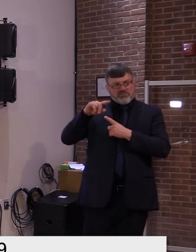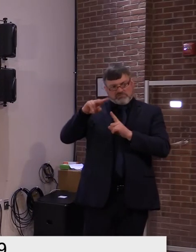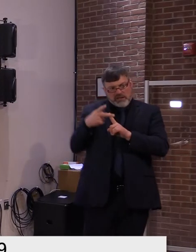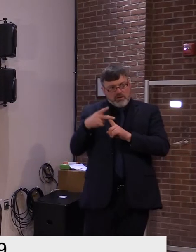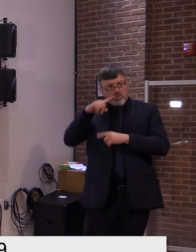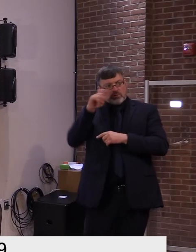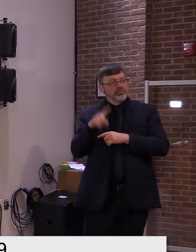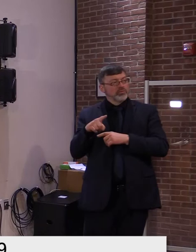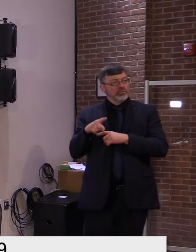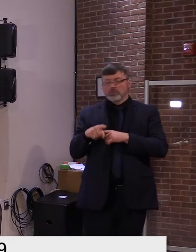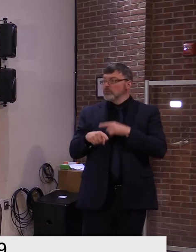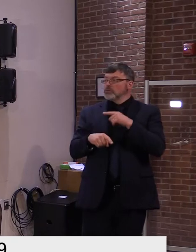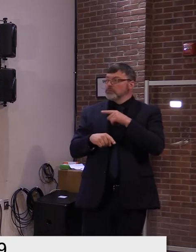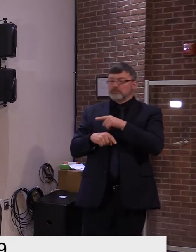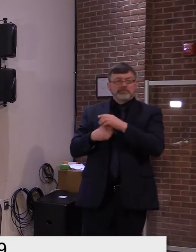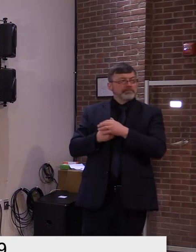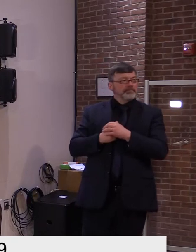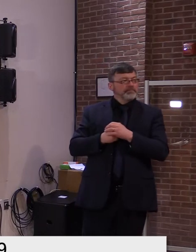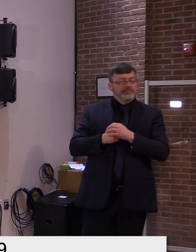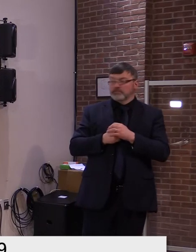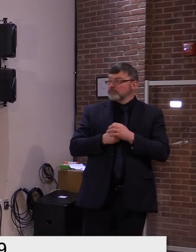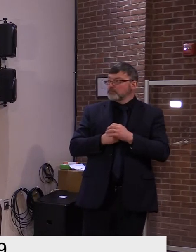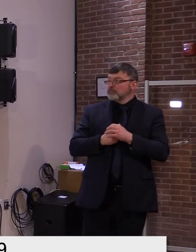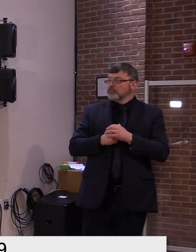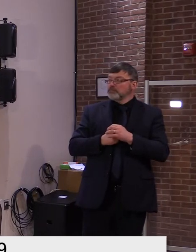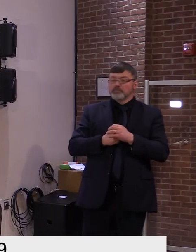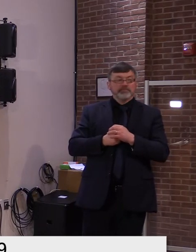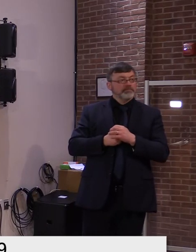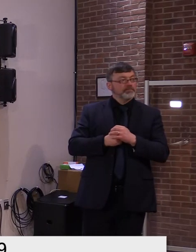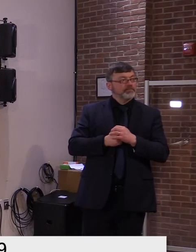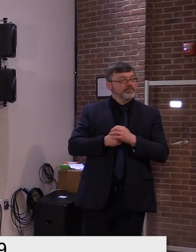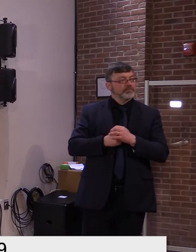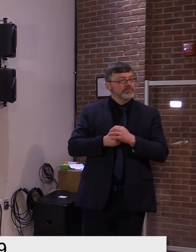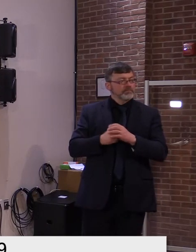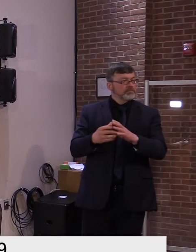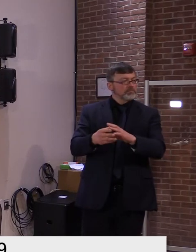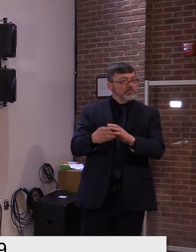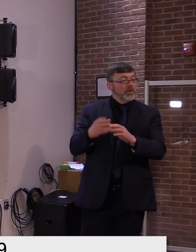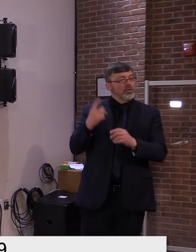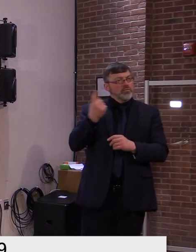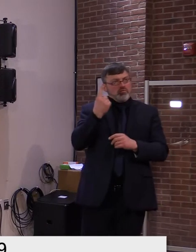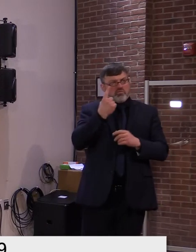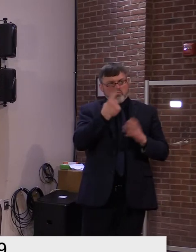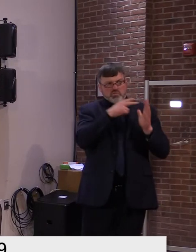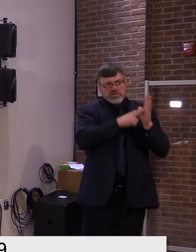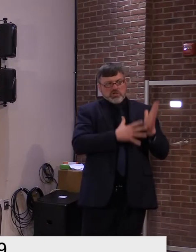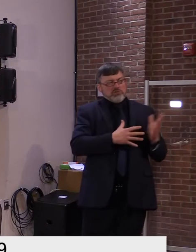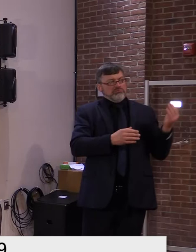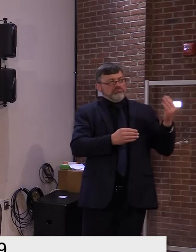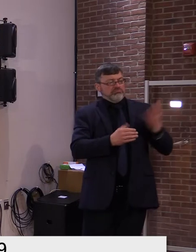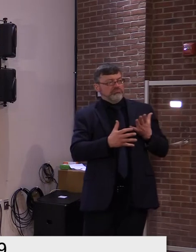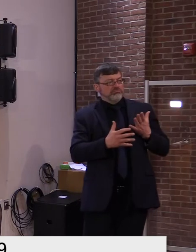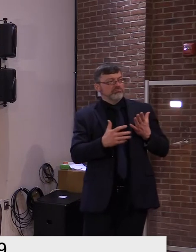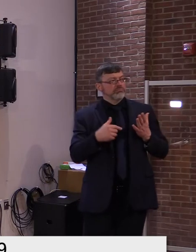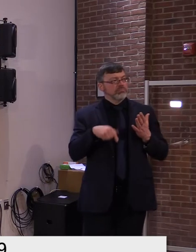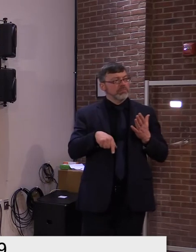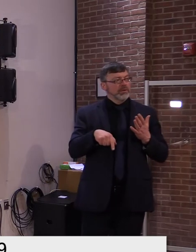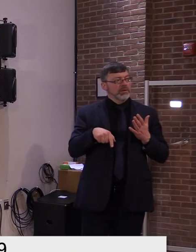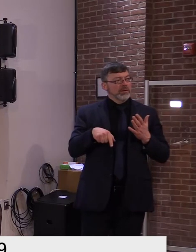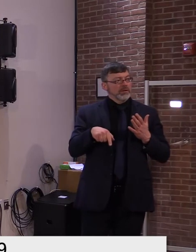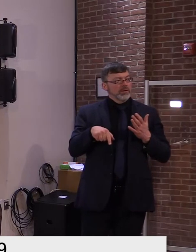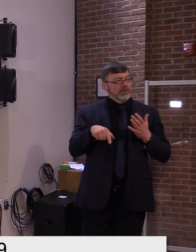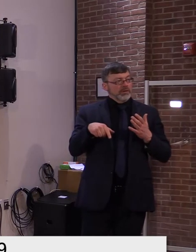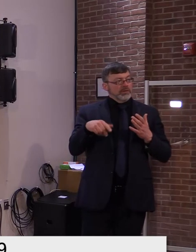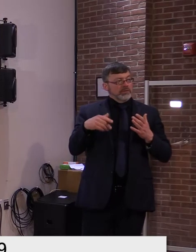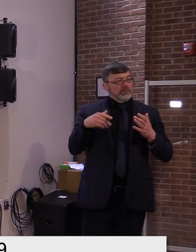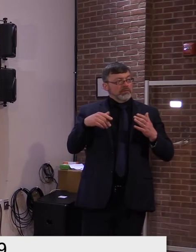who, within the last few days, my understanding is they went to try to reapply for